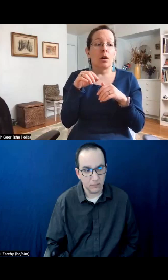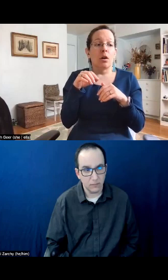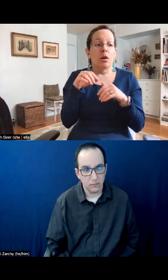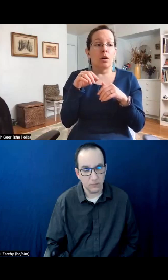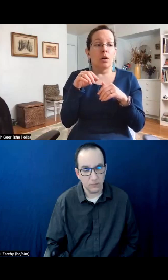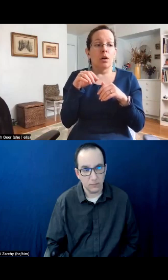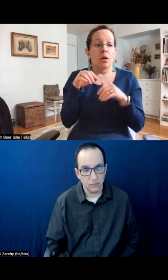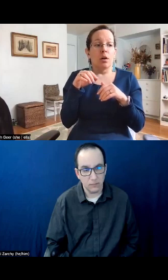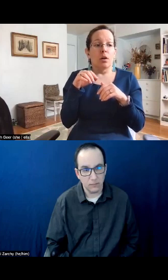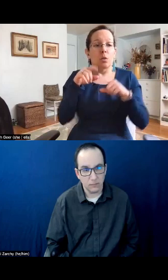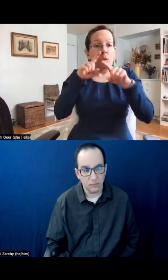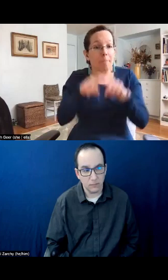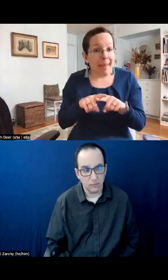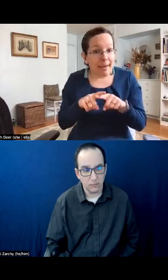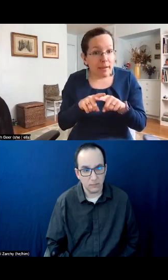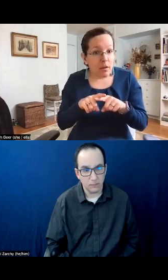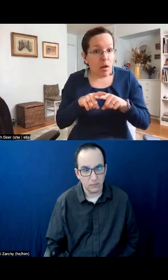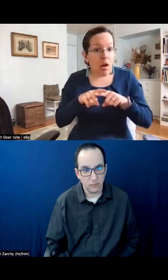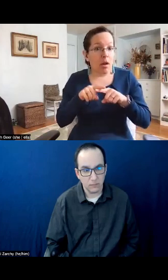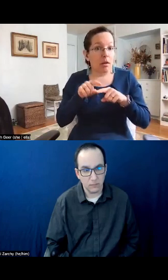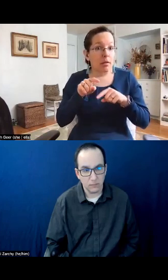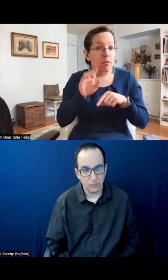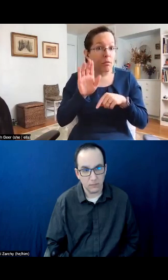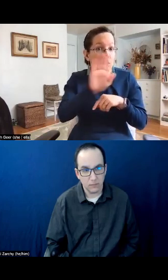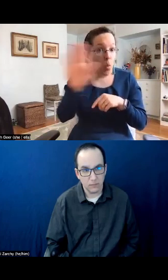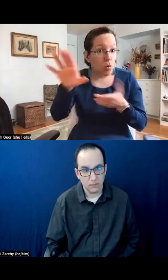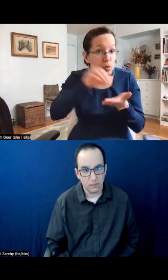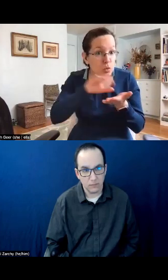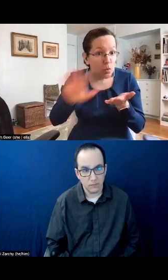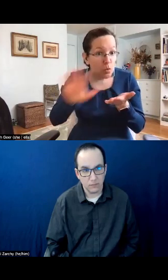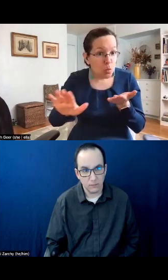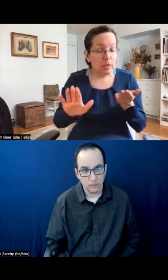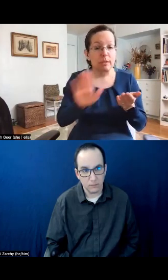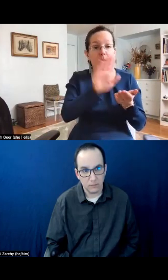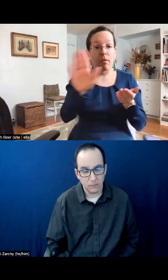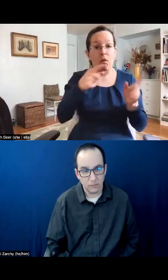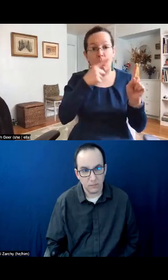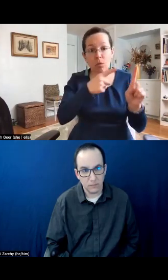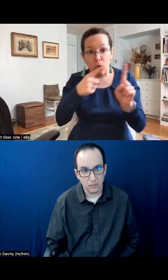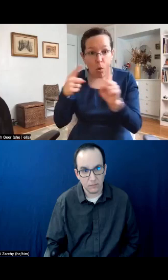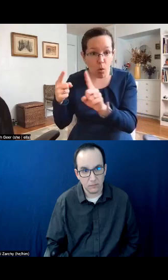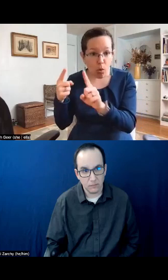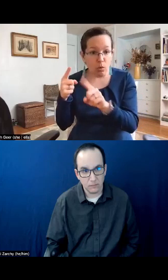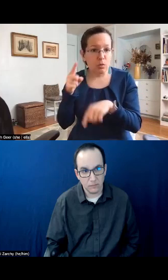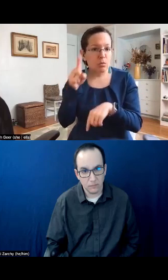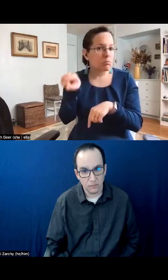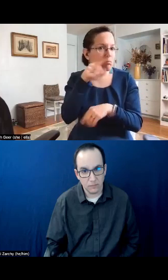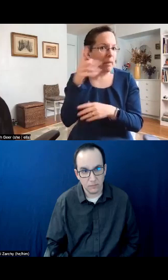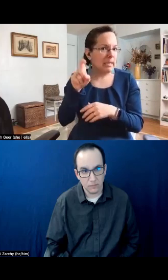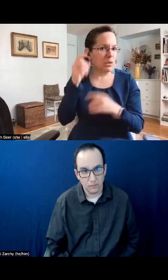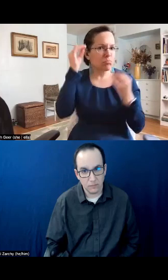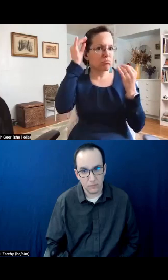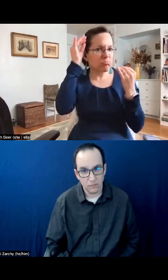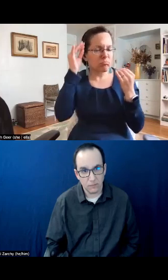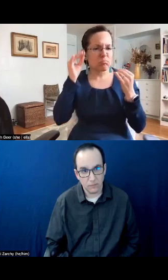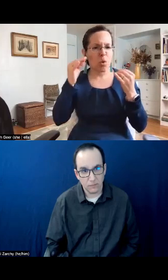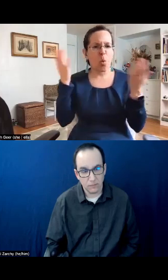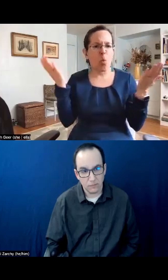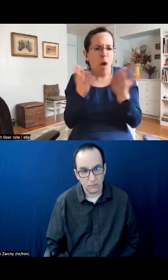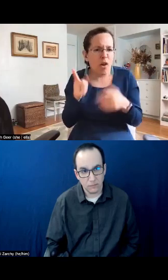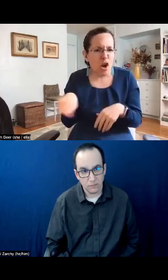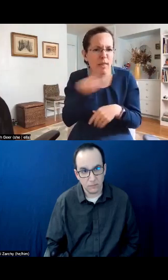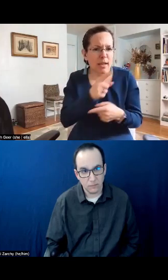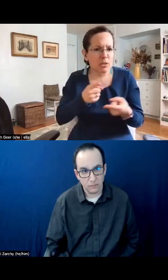insertion? There are different rules that dictate how and when it's appropriate to use. Now, depending on your students and their